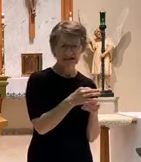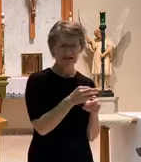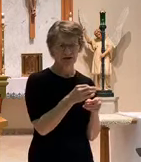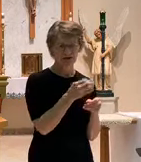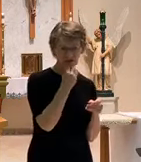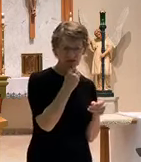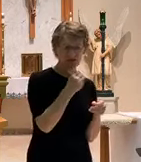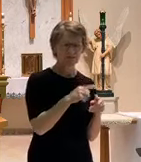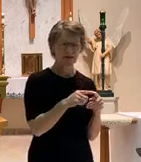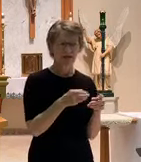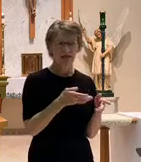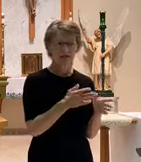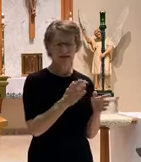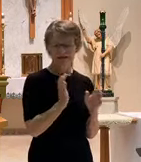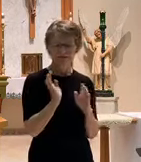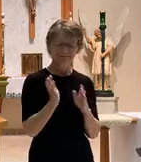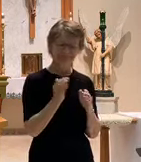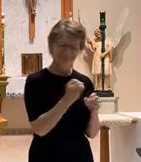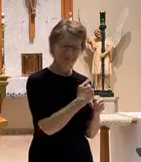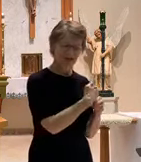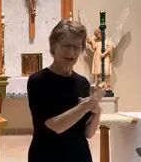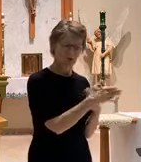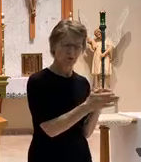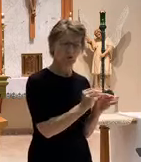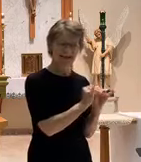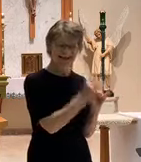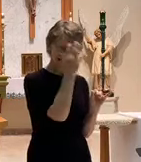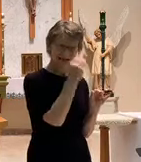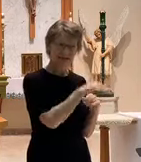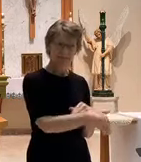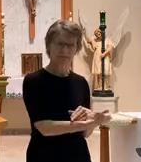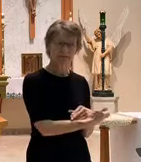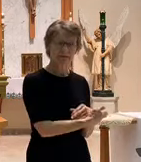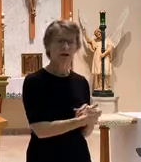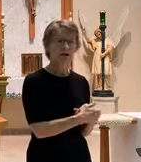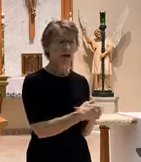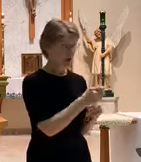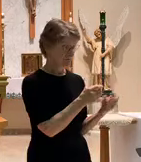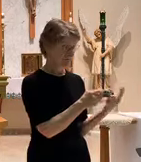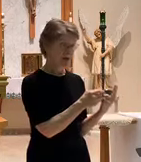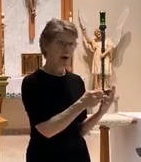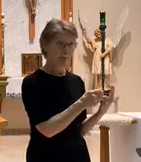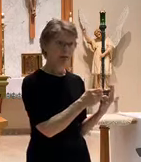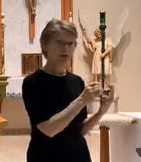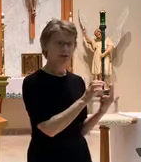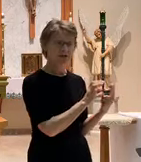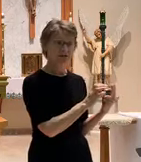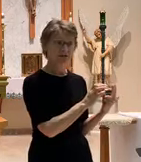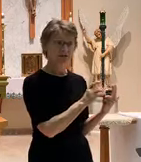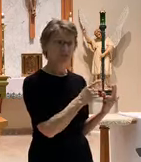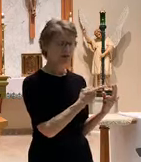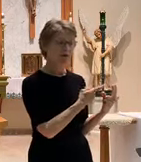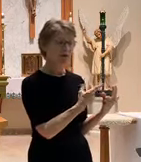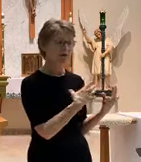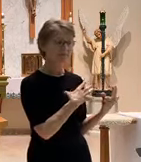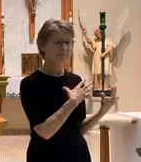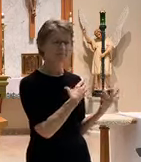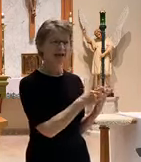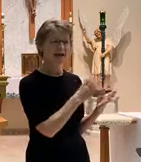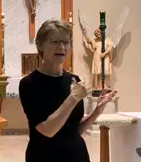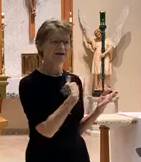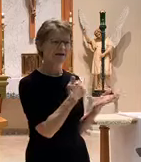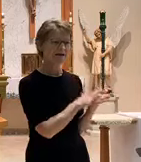fix him a place where he could stay? And they did. Now, they were an affluent couple. They had a nice